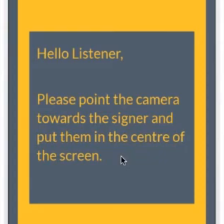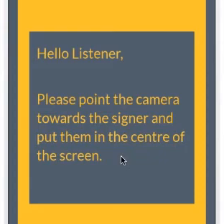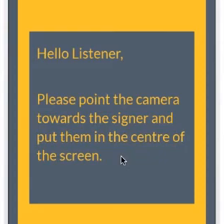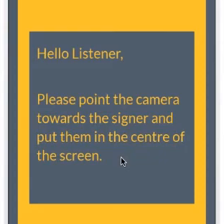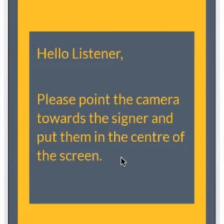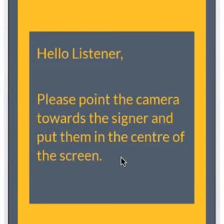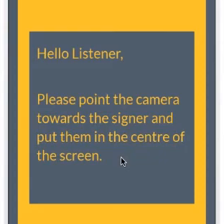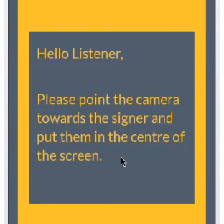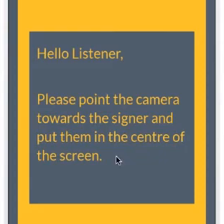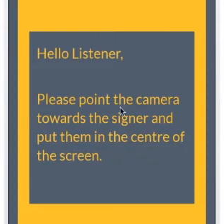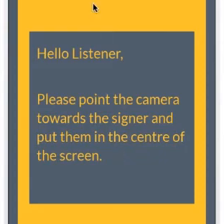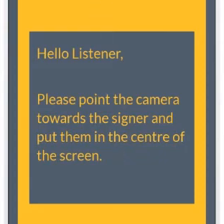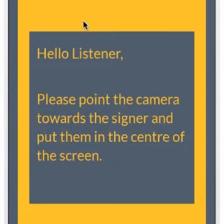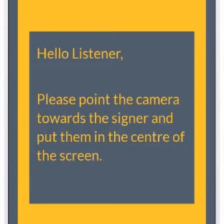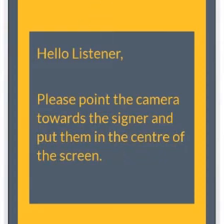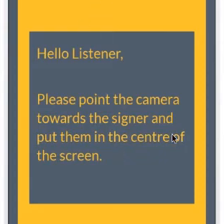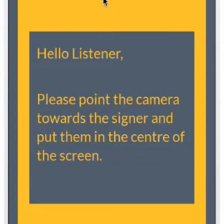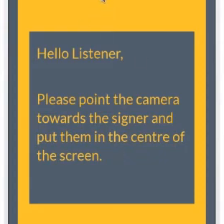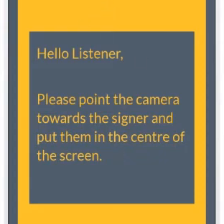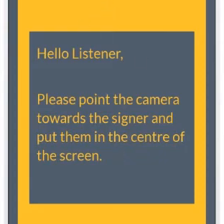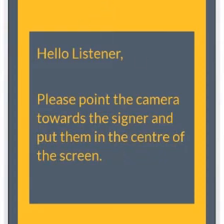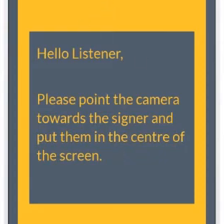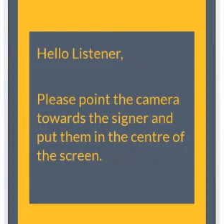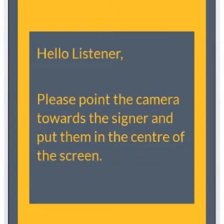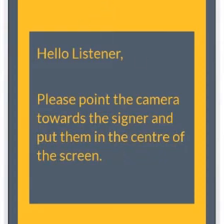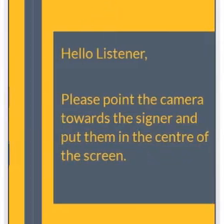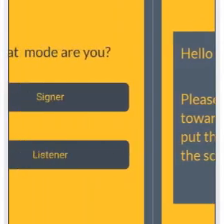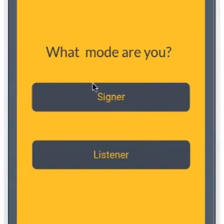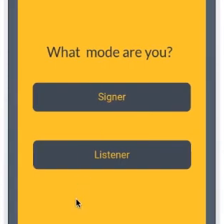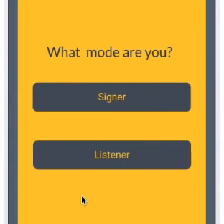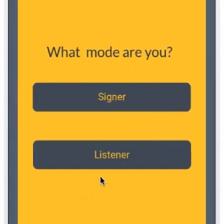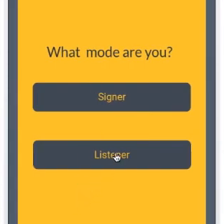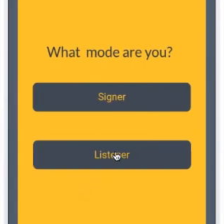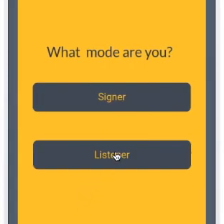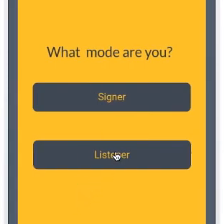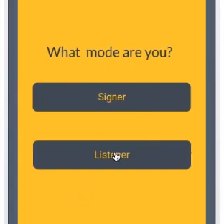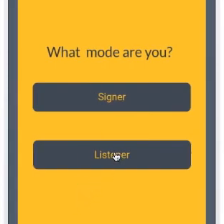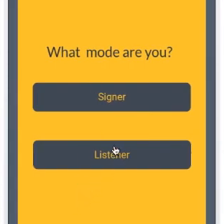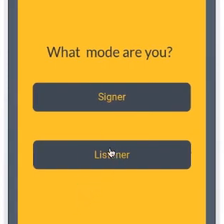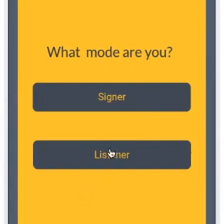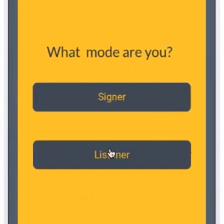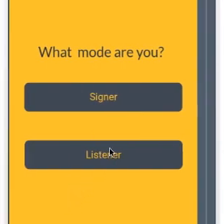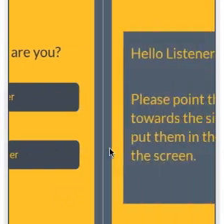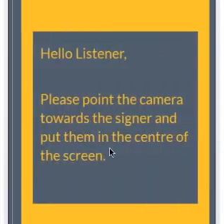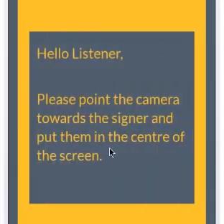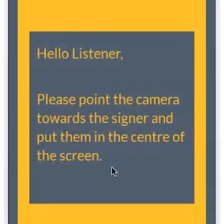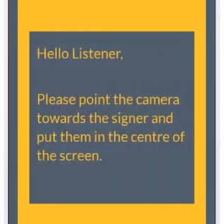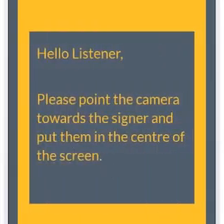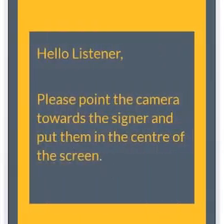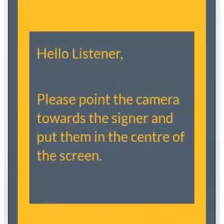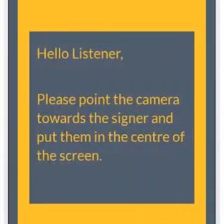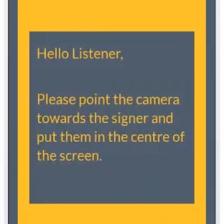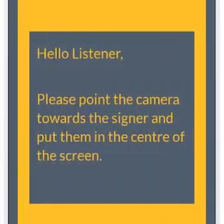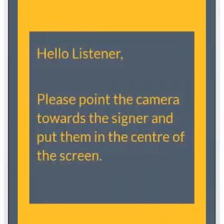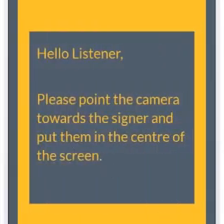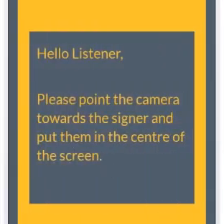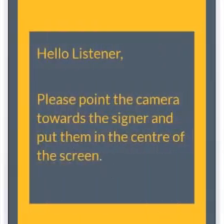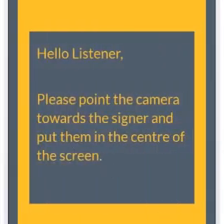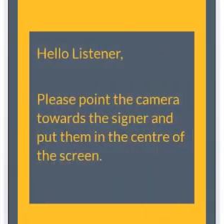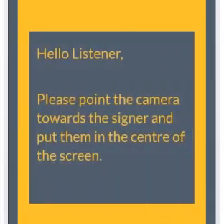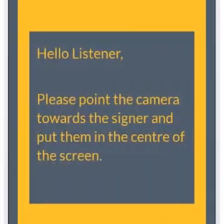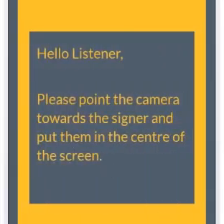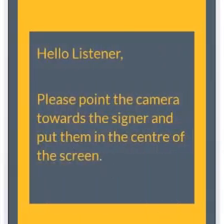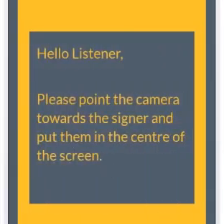and when you press next, you go back to the next translation screen.